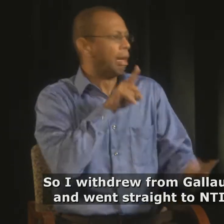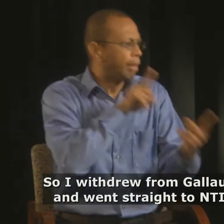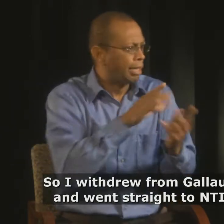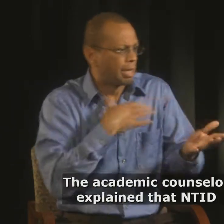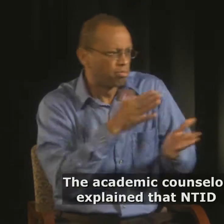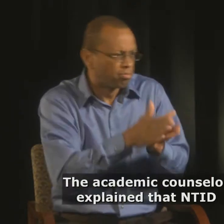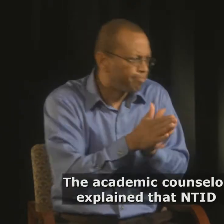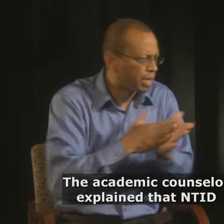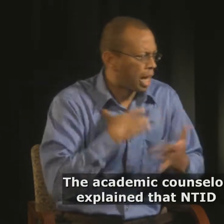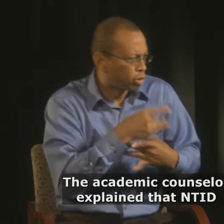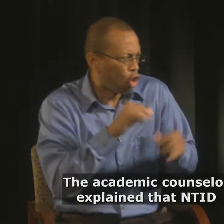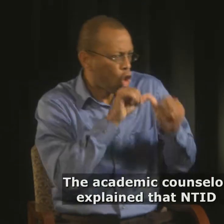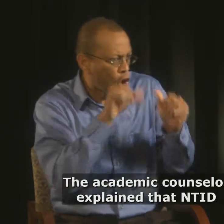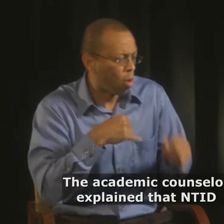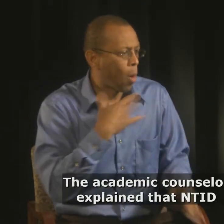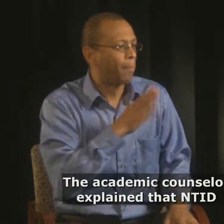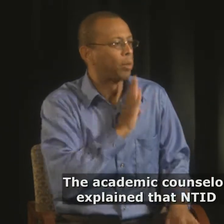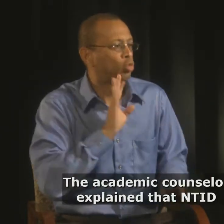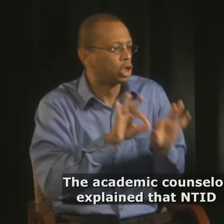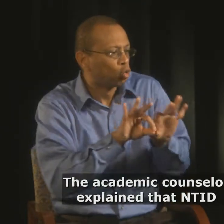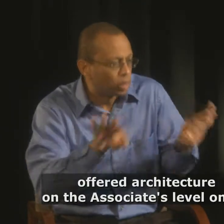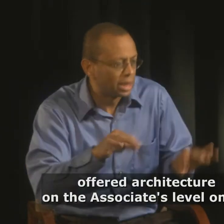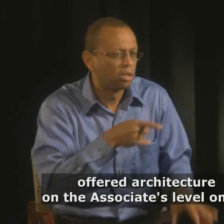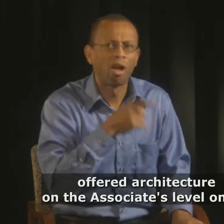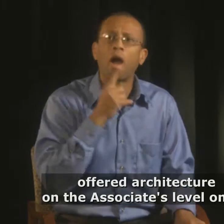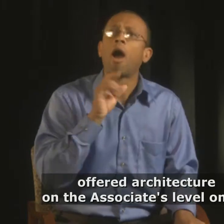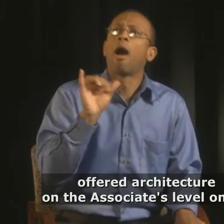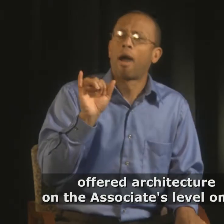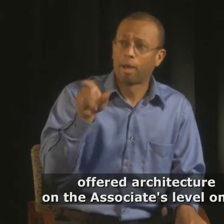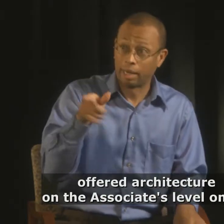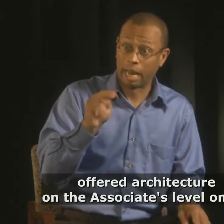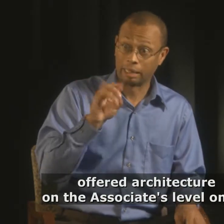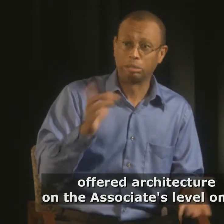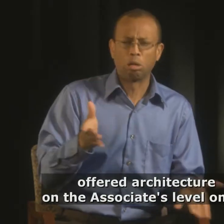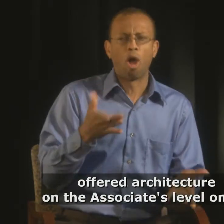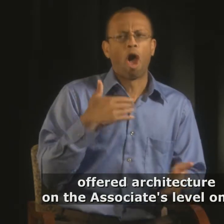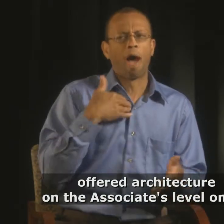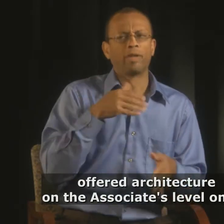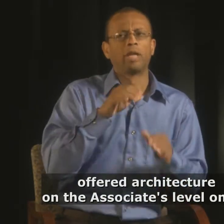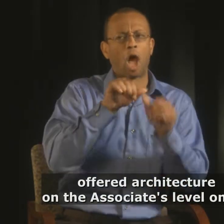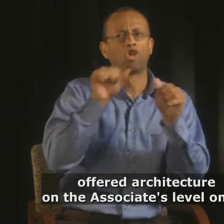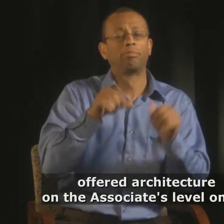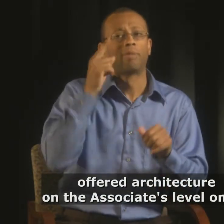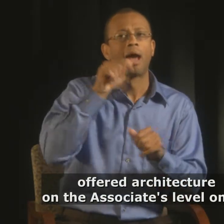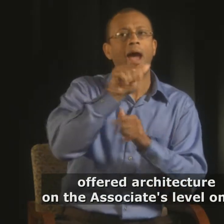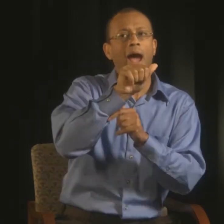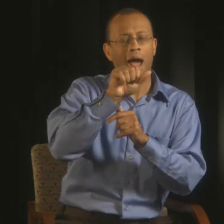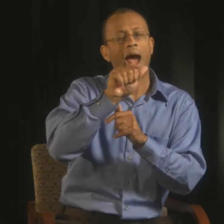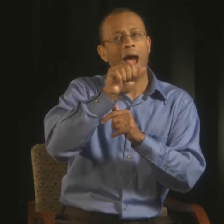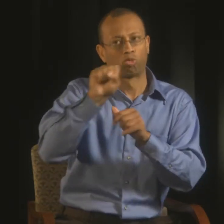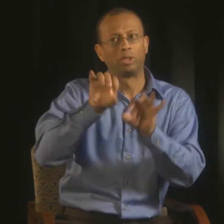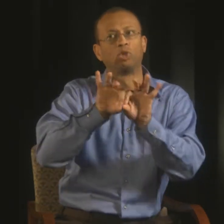The academic counselor explained that NTID offered architecture on the associate's level only.